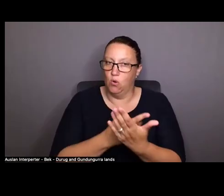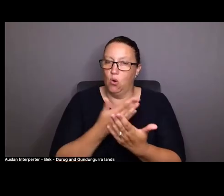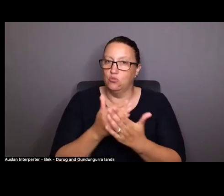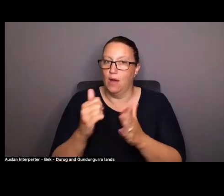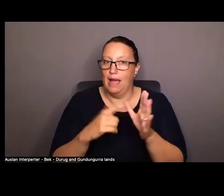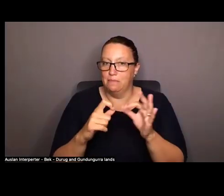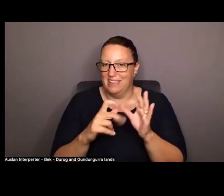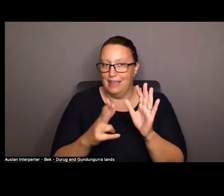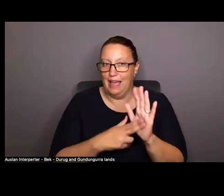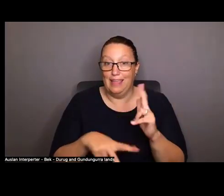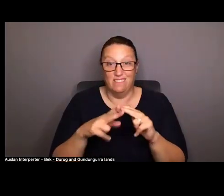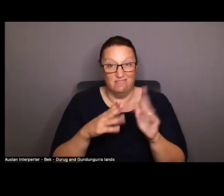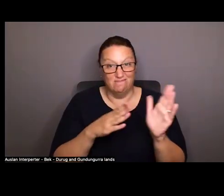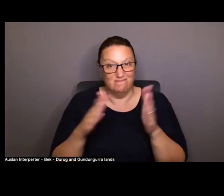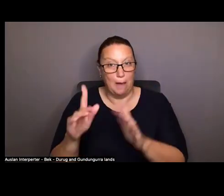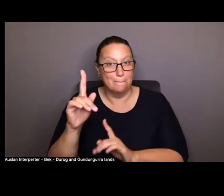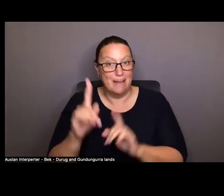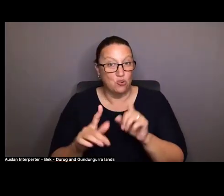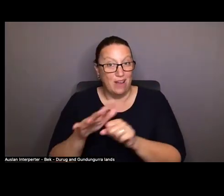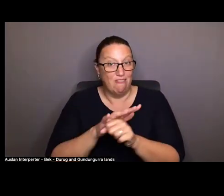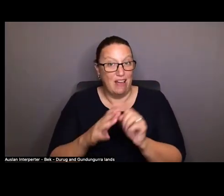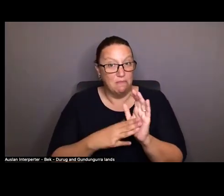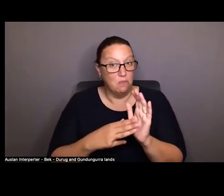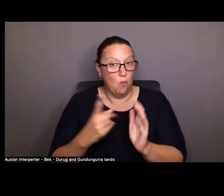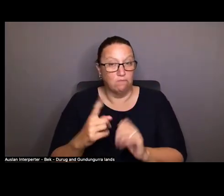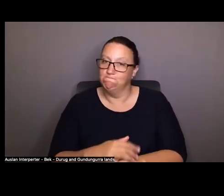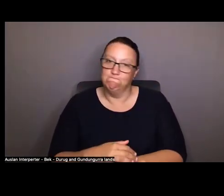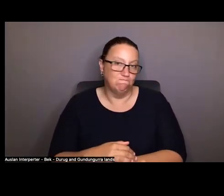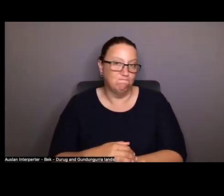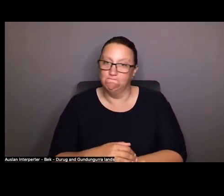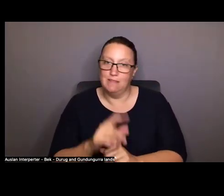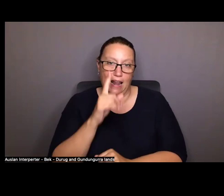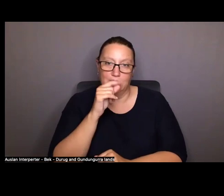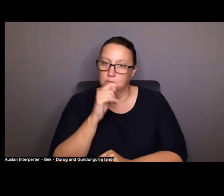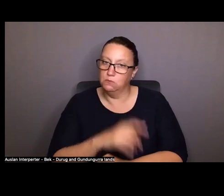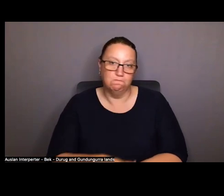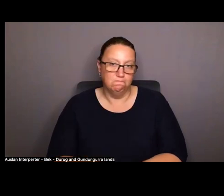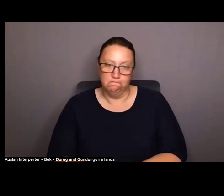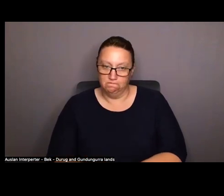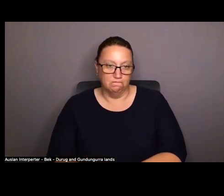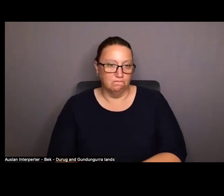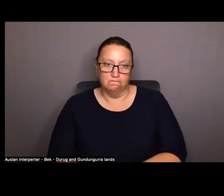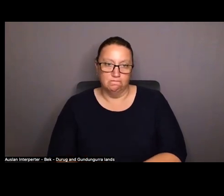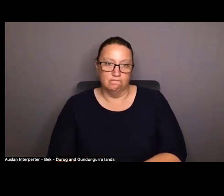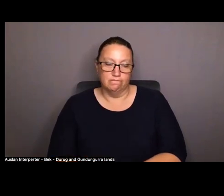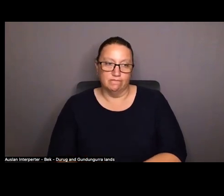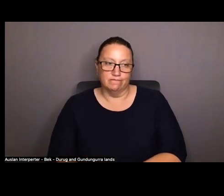falls into a metropolitan area MM1, then you will not be eligible.